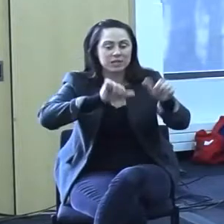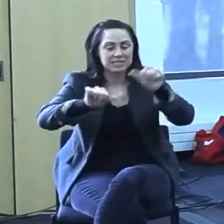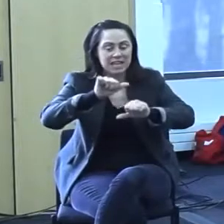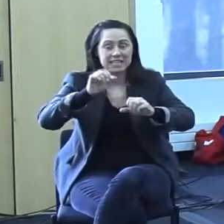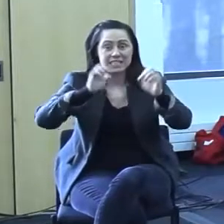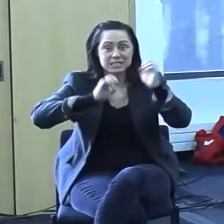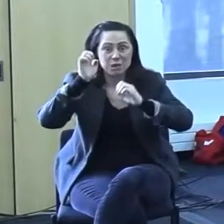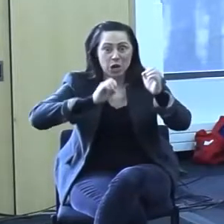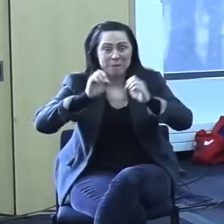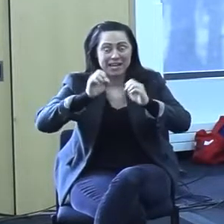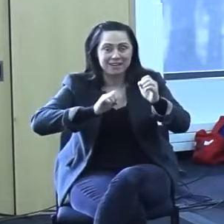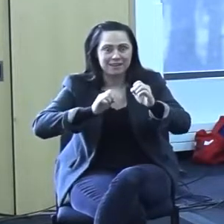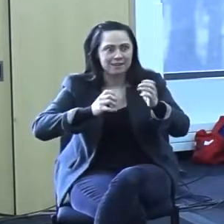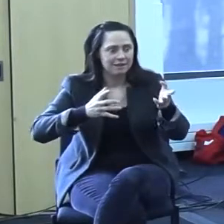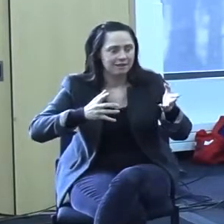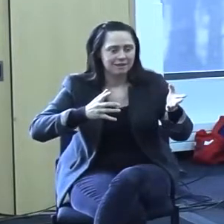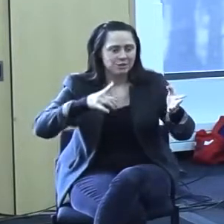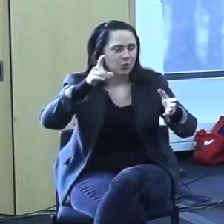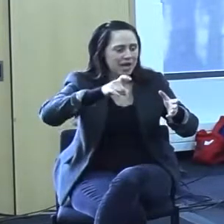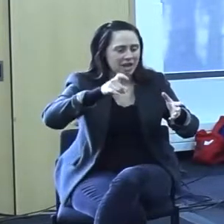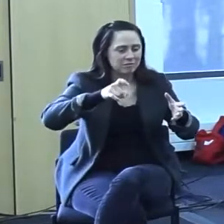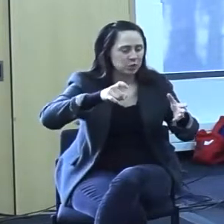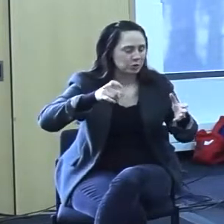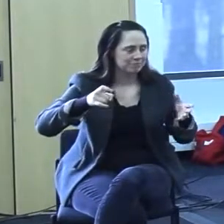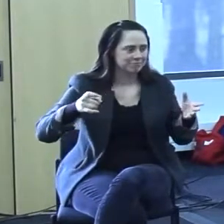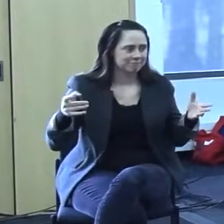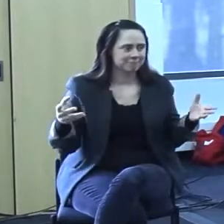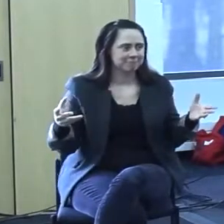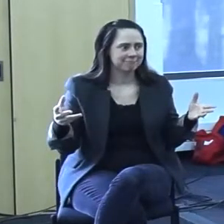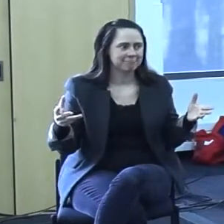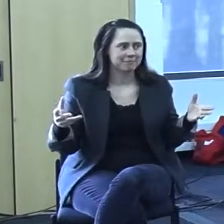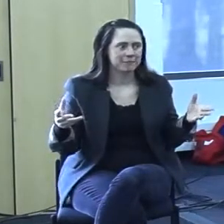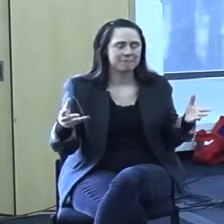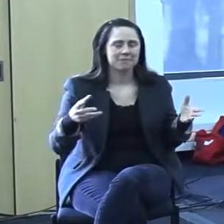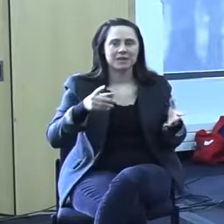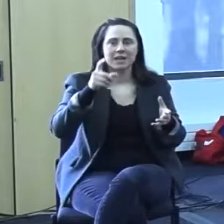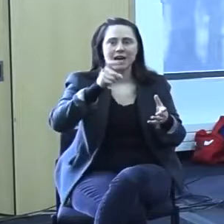And I have to, um,